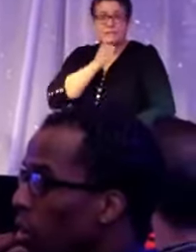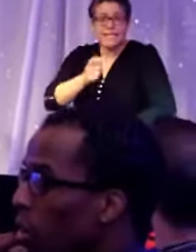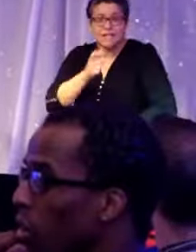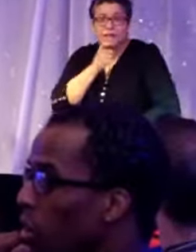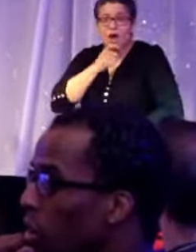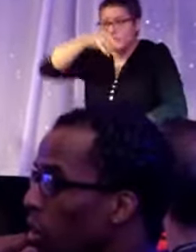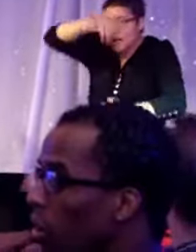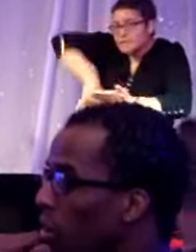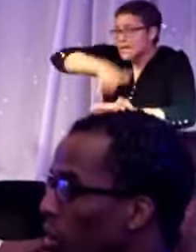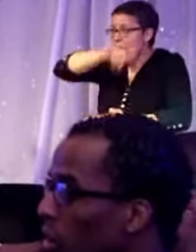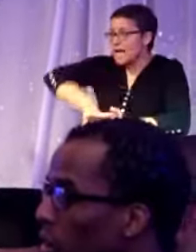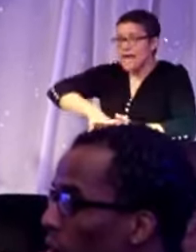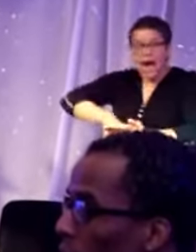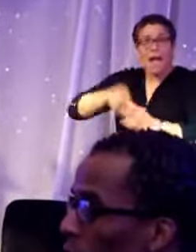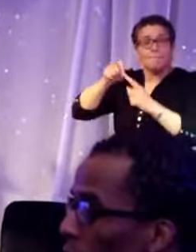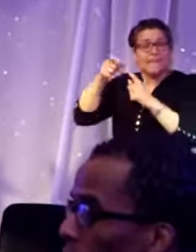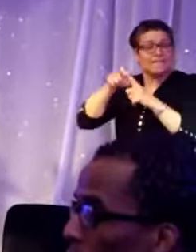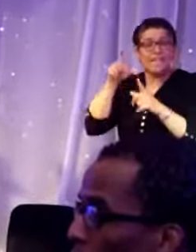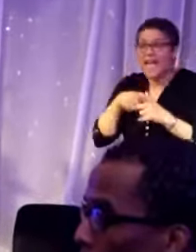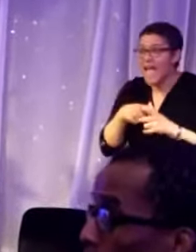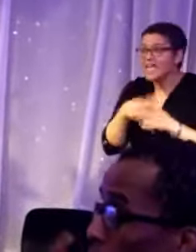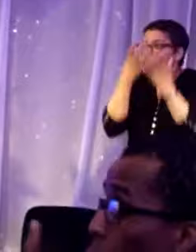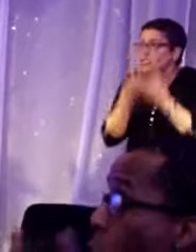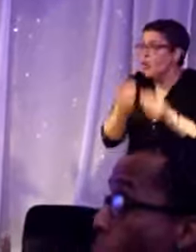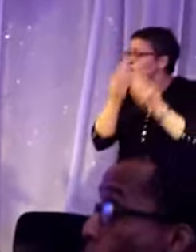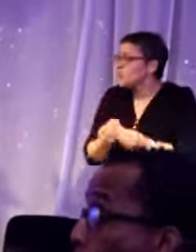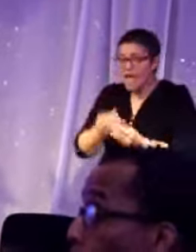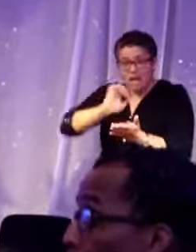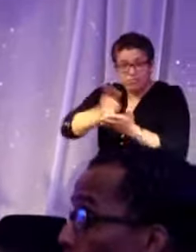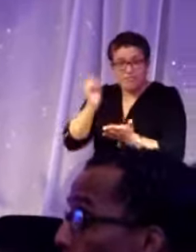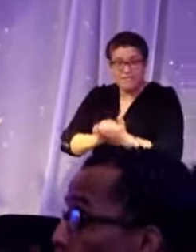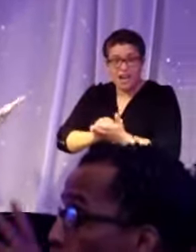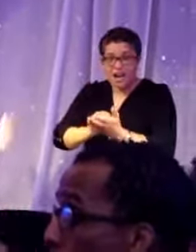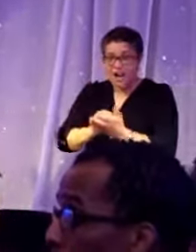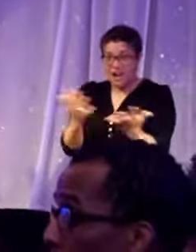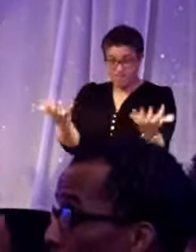scanner, PDA, software, printer.